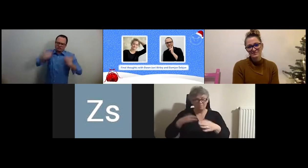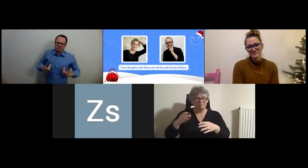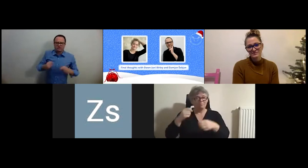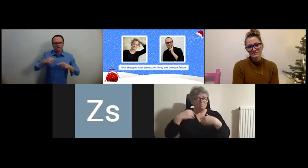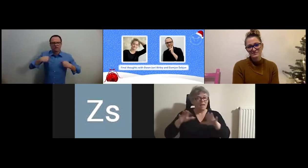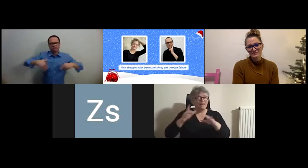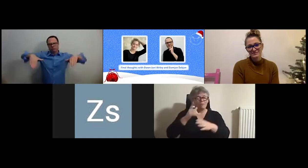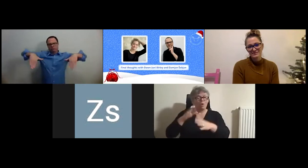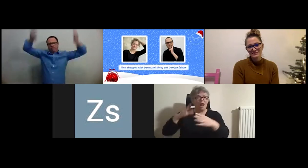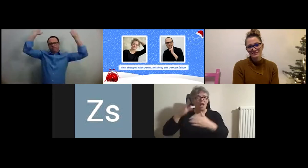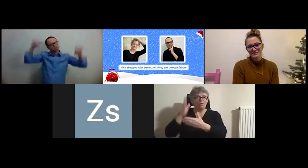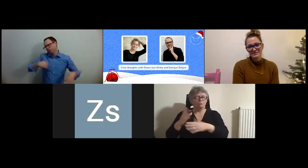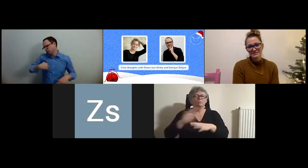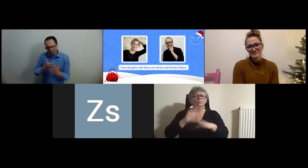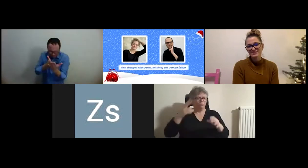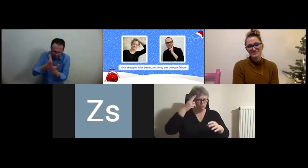And